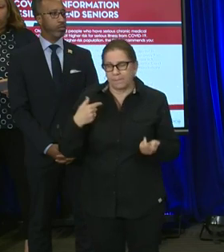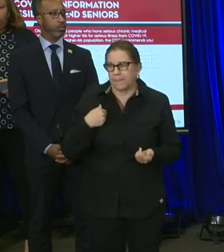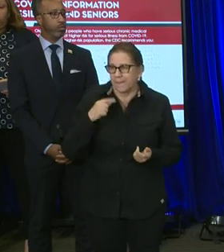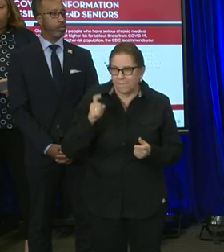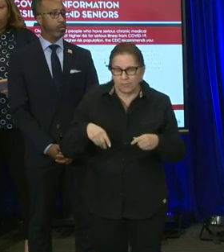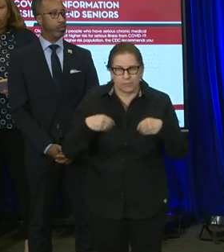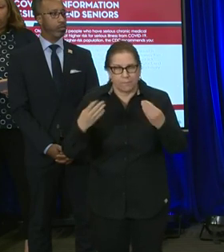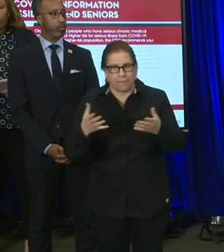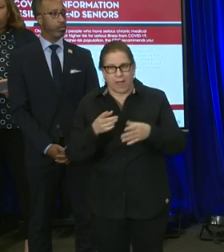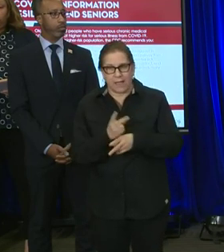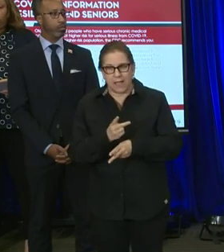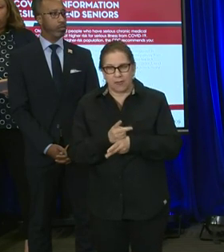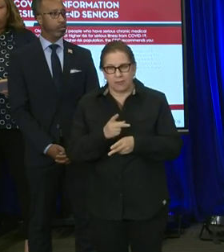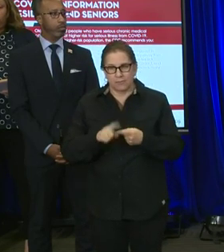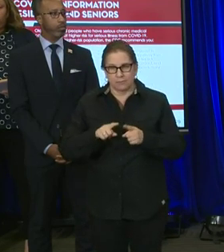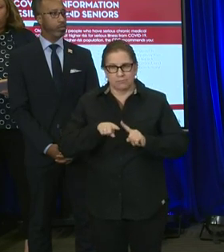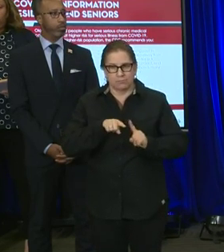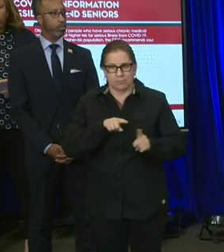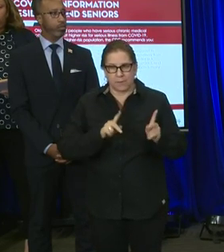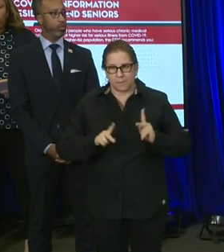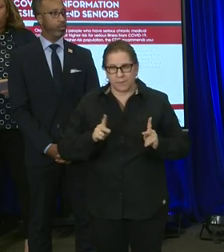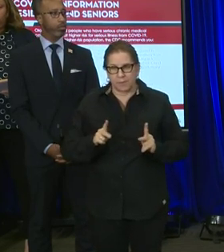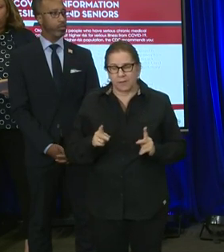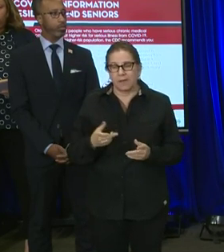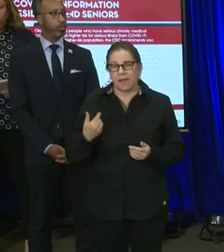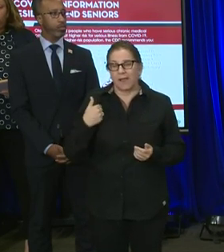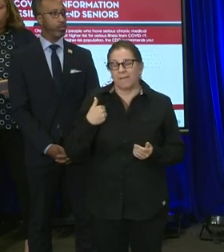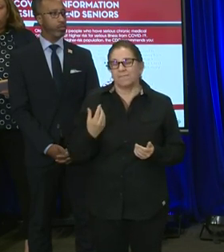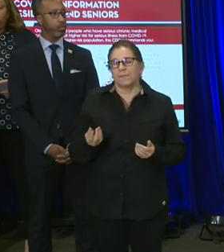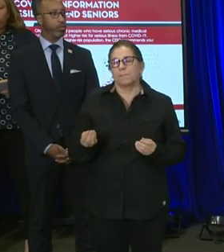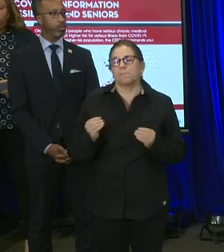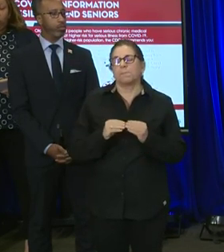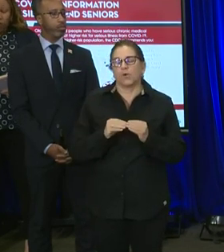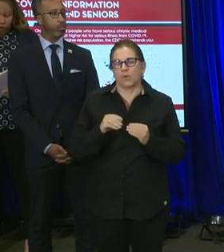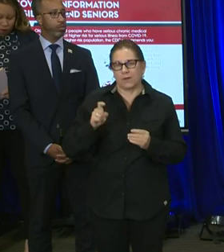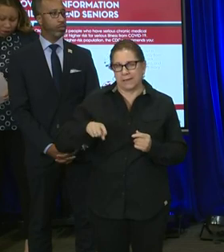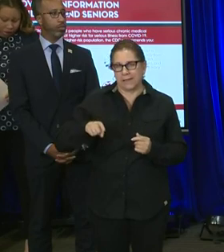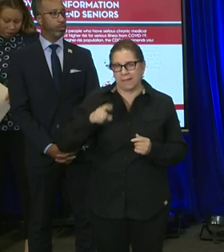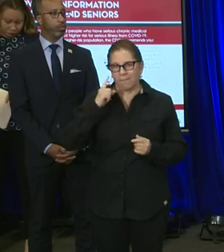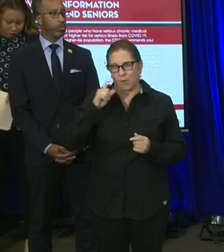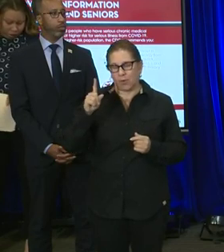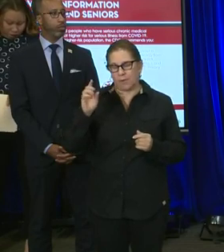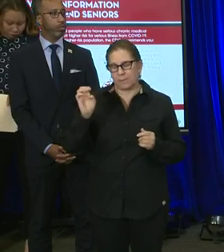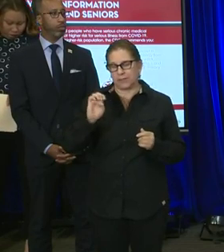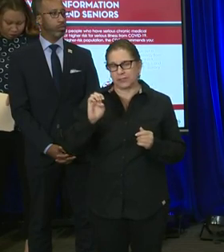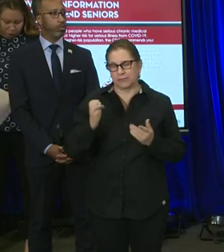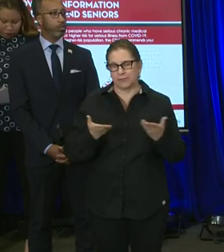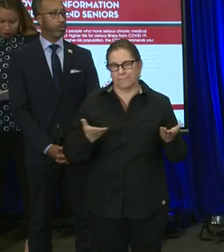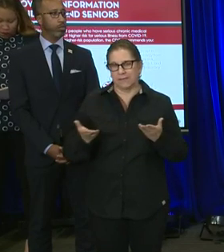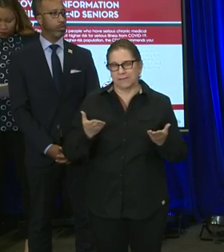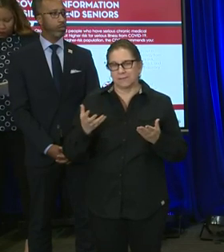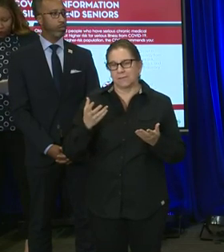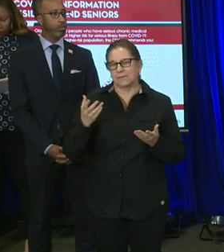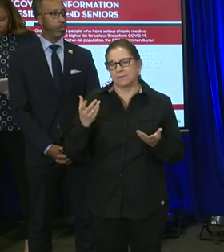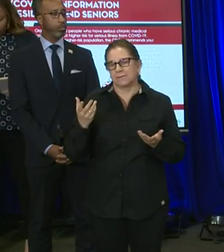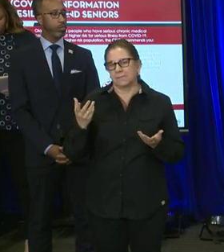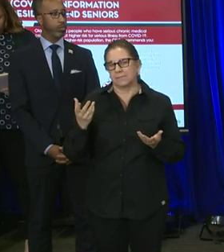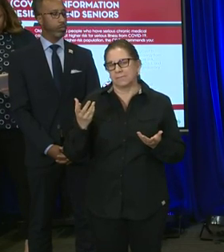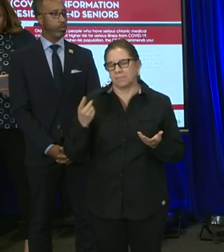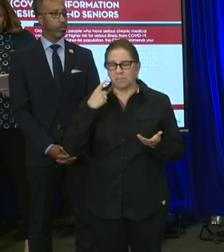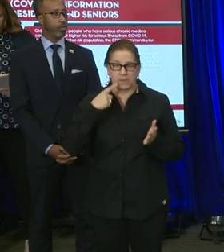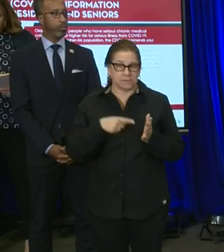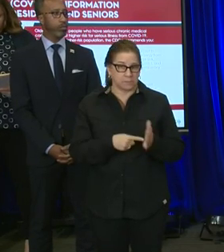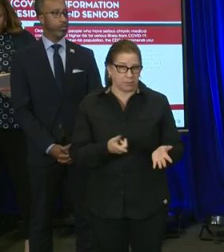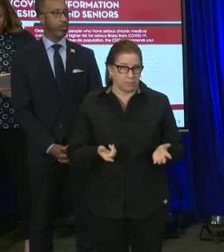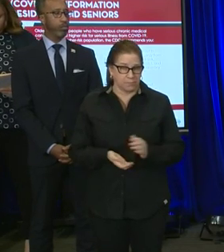have an increase in the need for emergency care services, and that includes being able to do things such as suspend